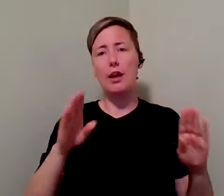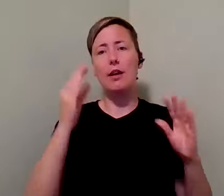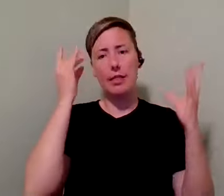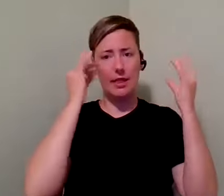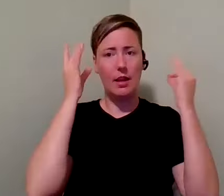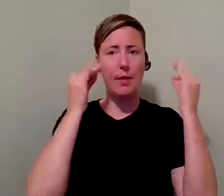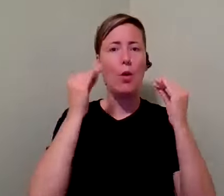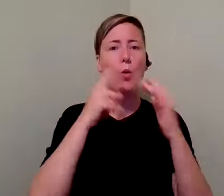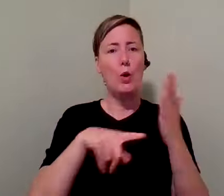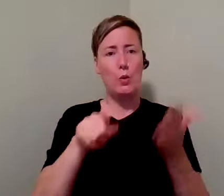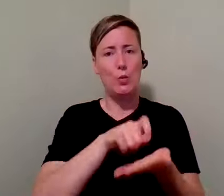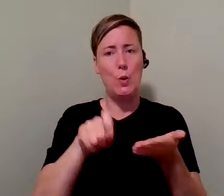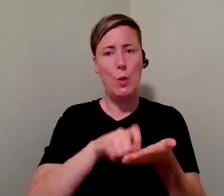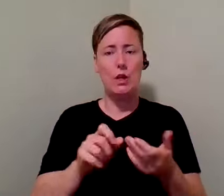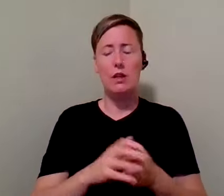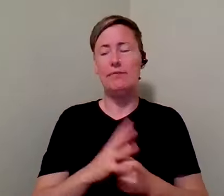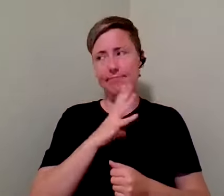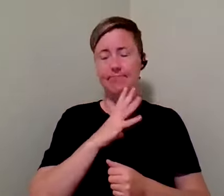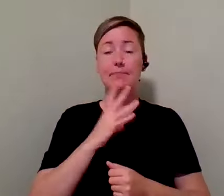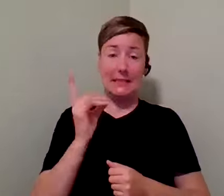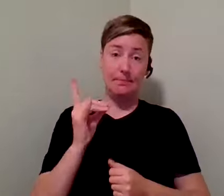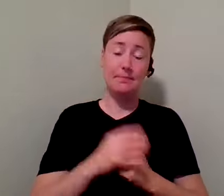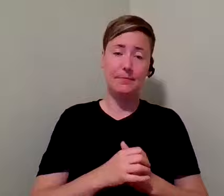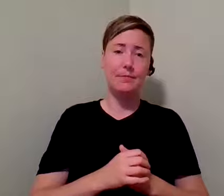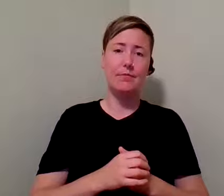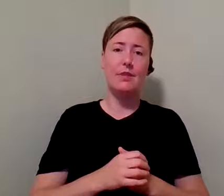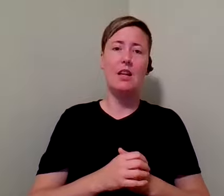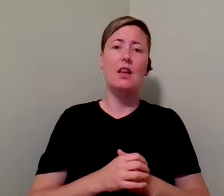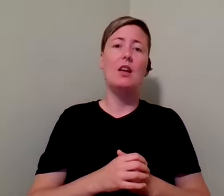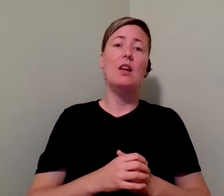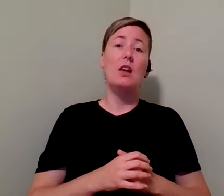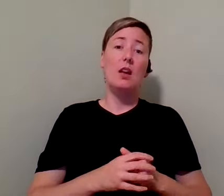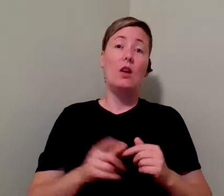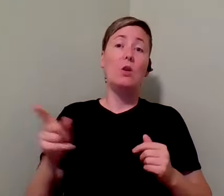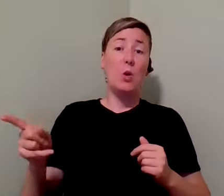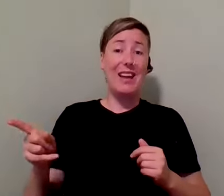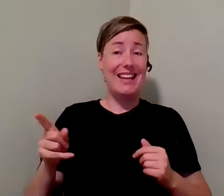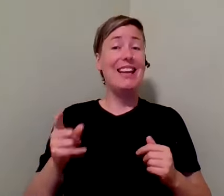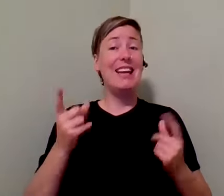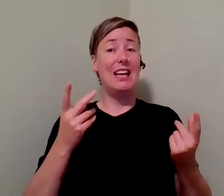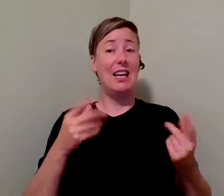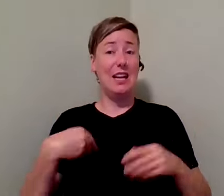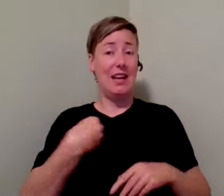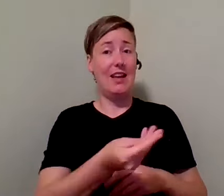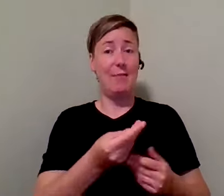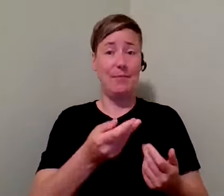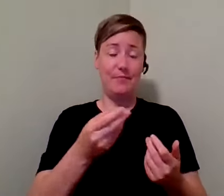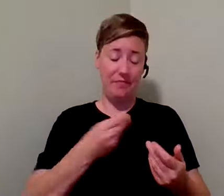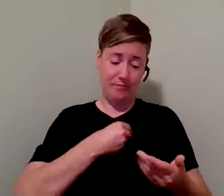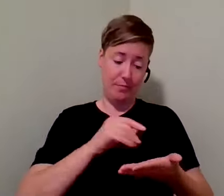paper. And on one side was a list of all my character defects, which he had picked out from my fourth step. There were 17